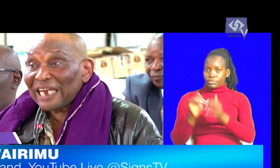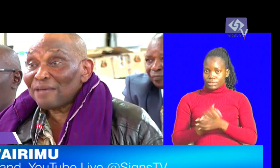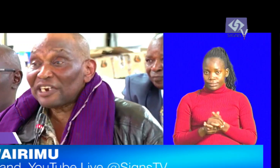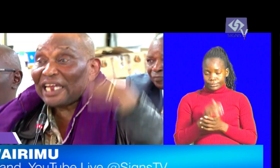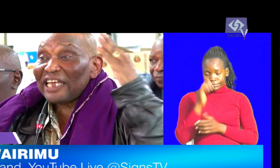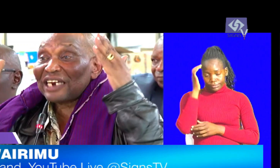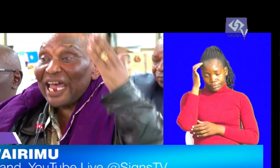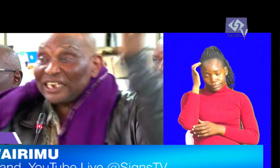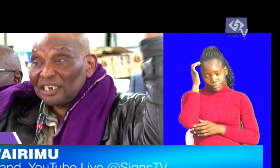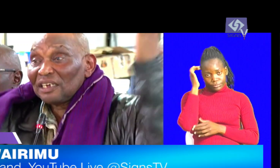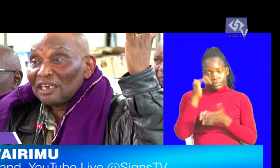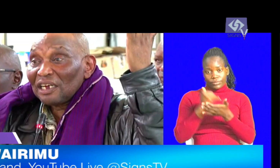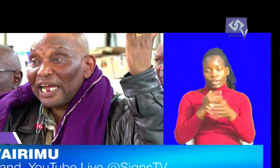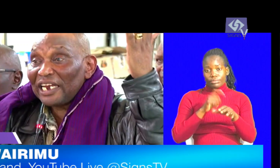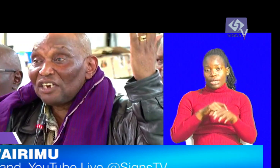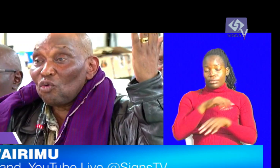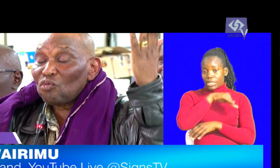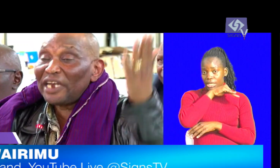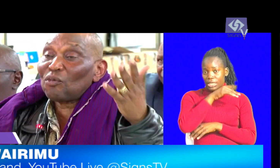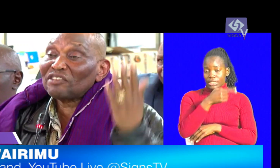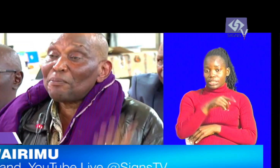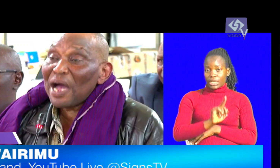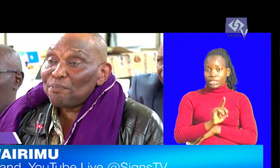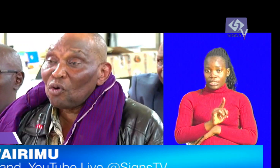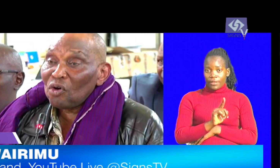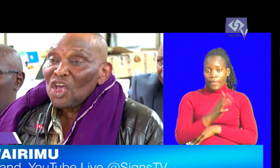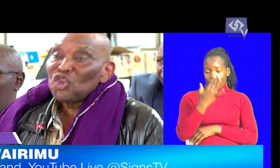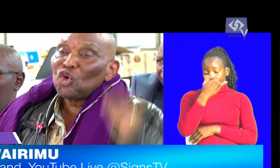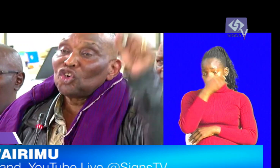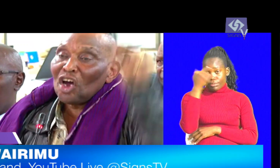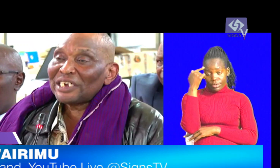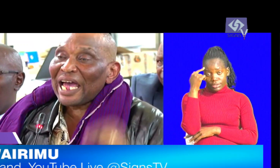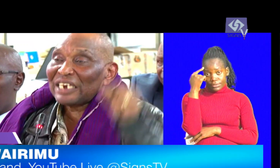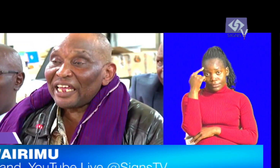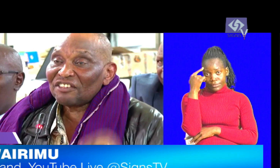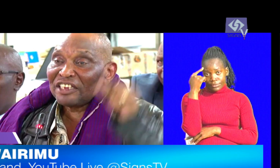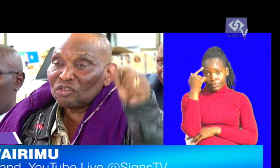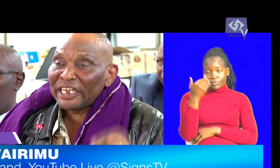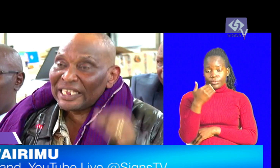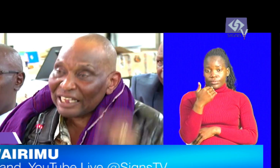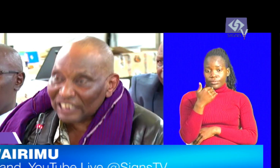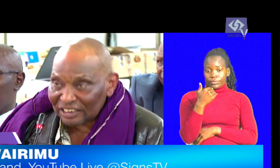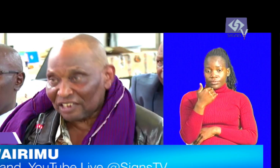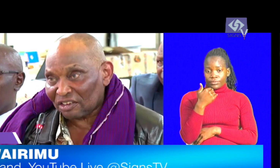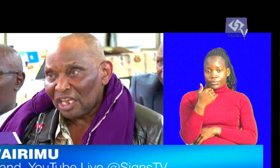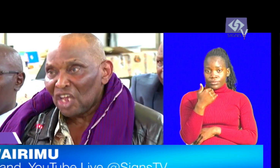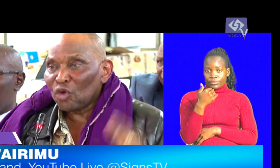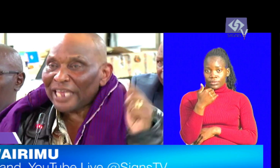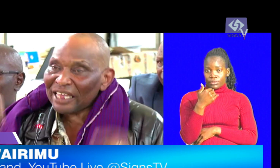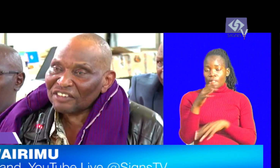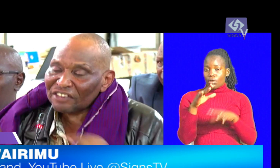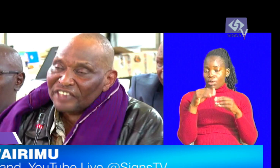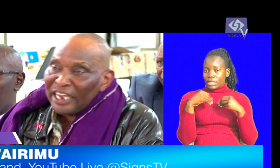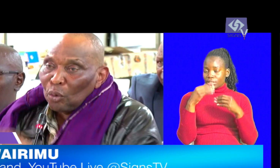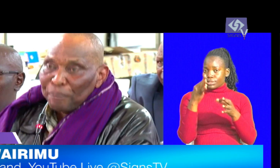times Raila is right. Raila ni ukweli kwa sababu you don't address his injustices. You just stick to